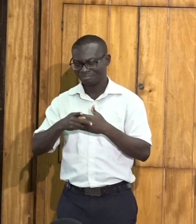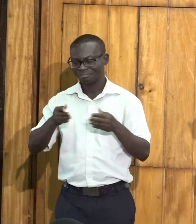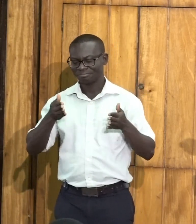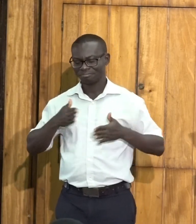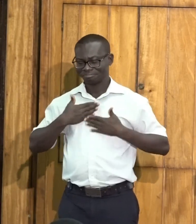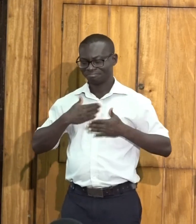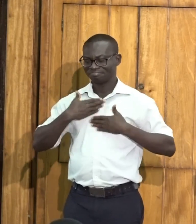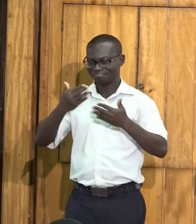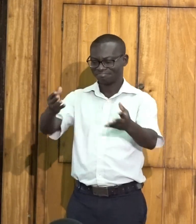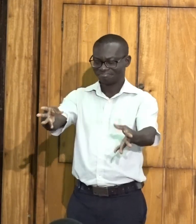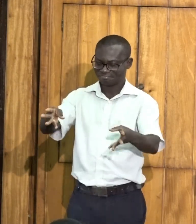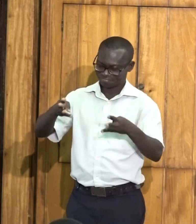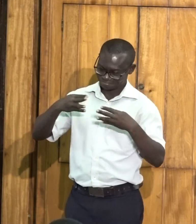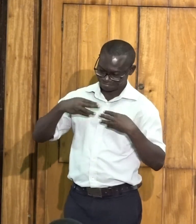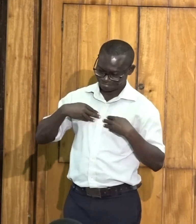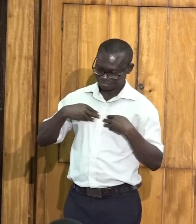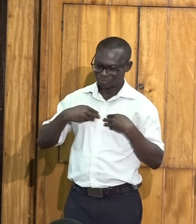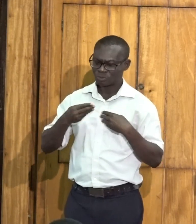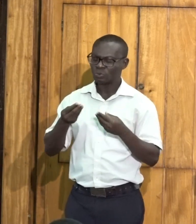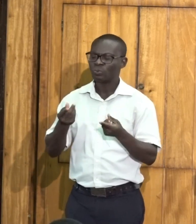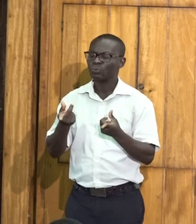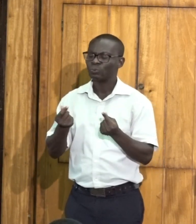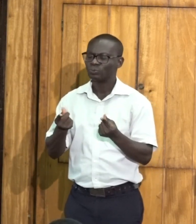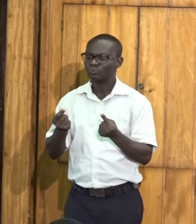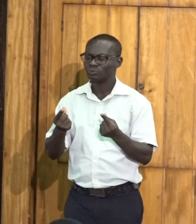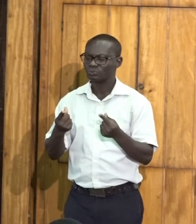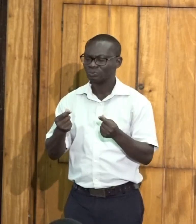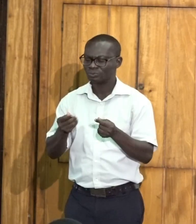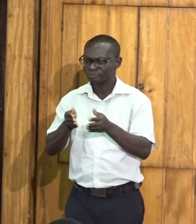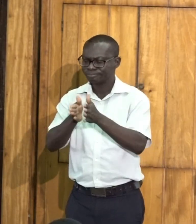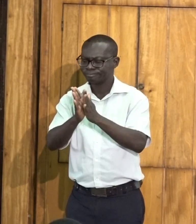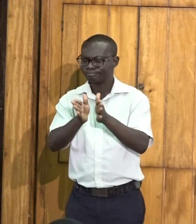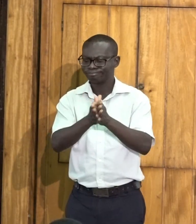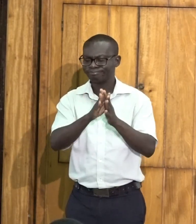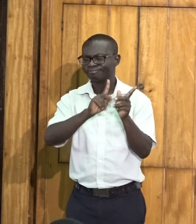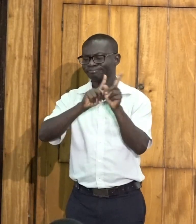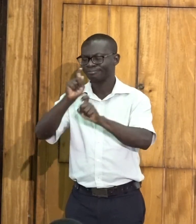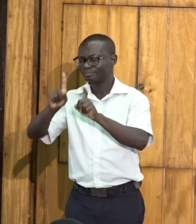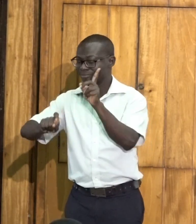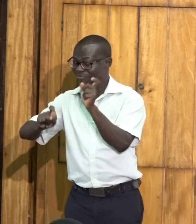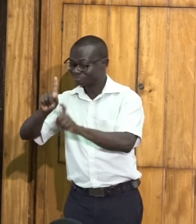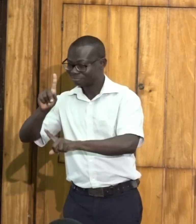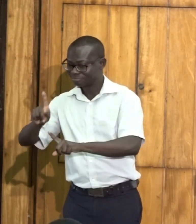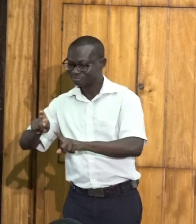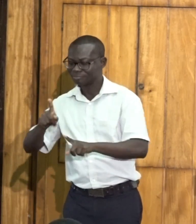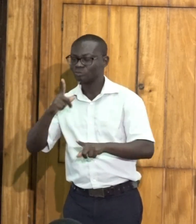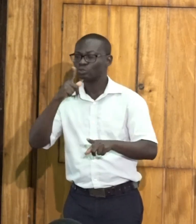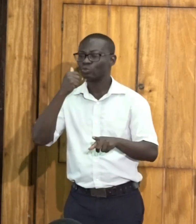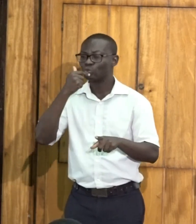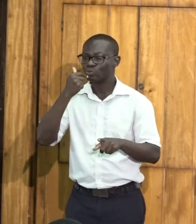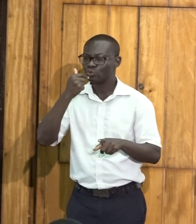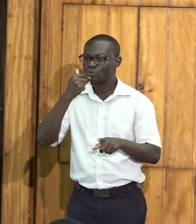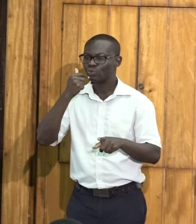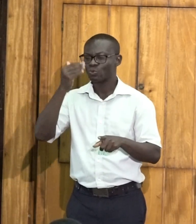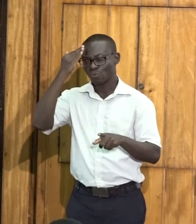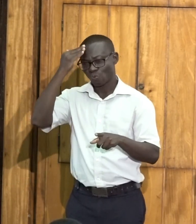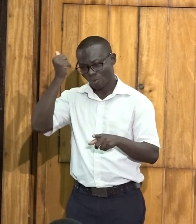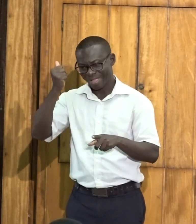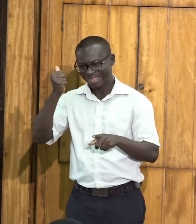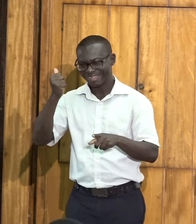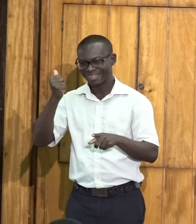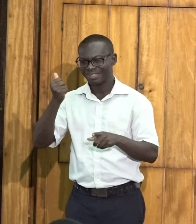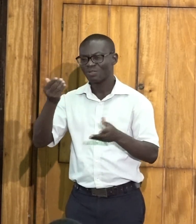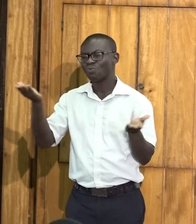they said, okay, what can we do about AHD? Let's go in and ask these questions: the who, the where, the how, the